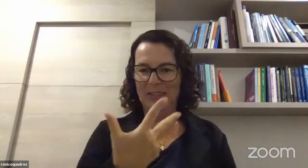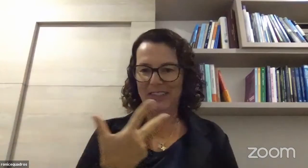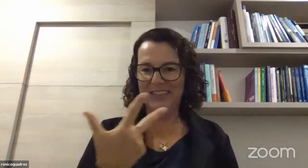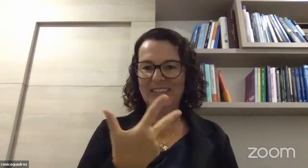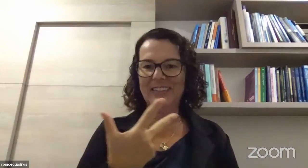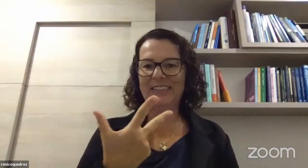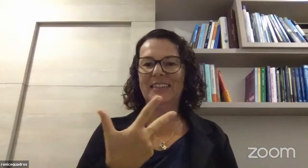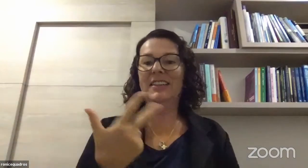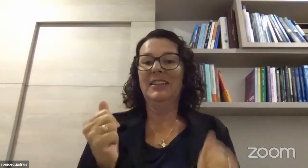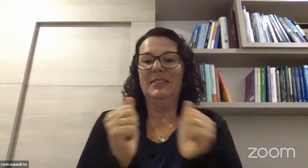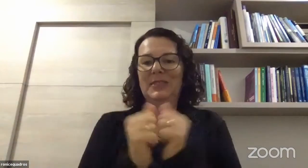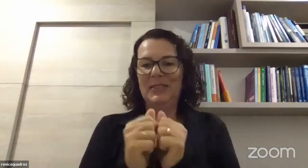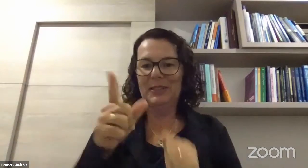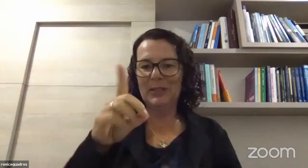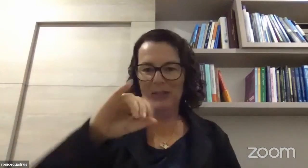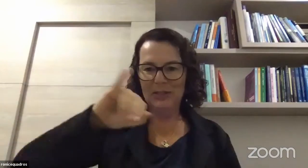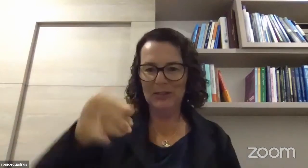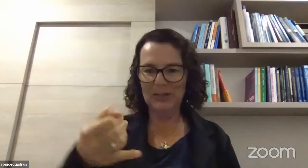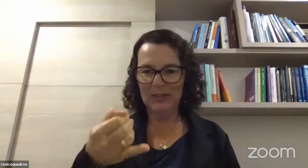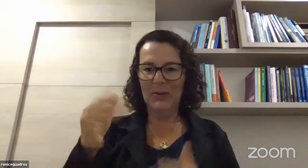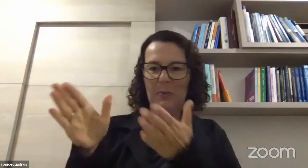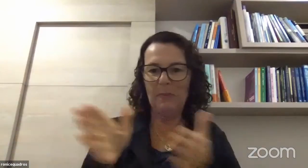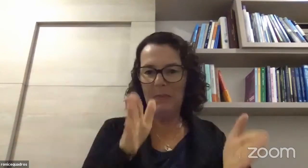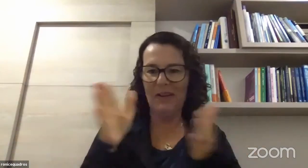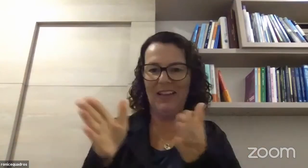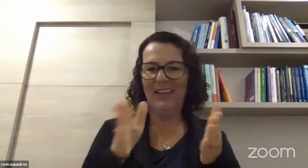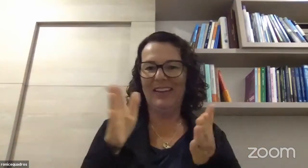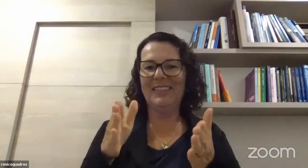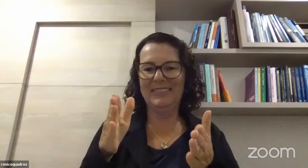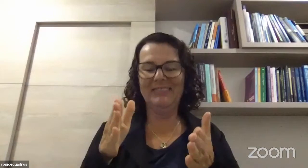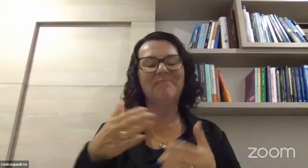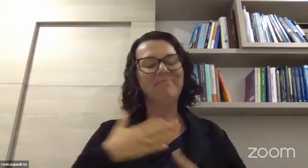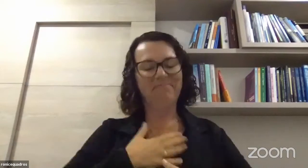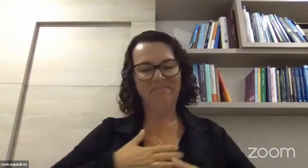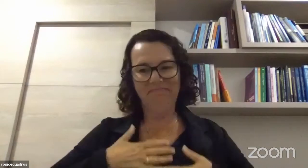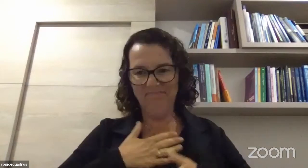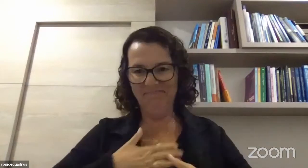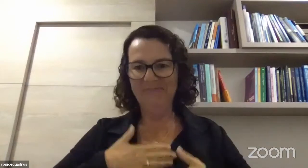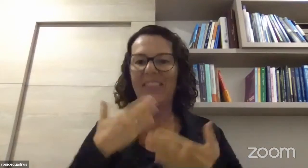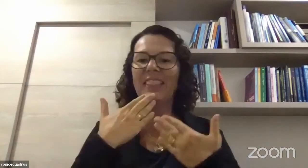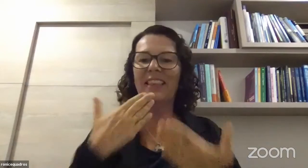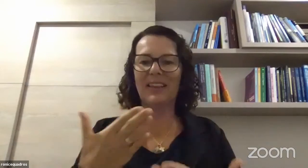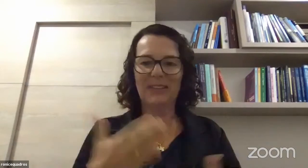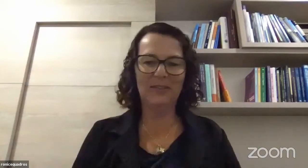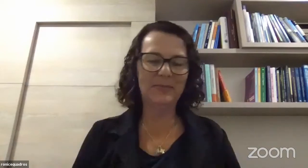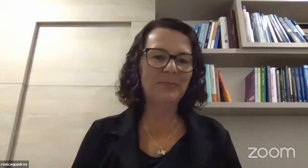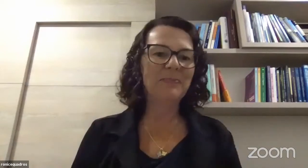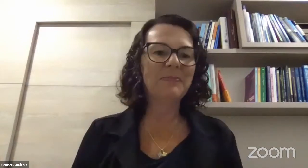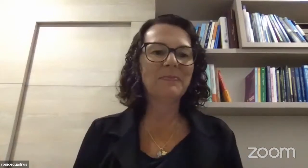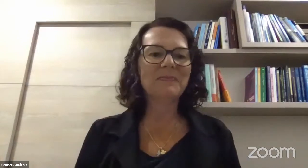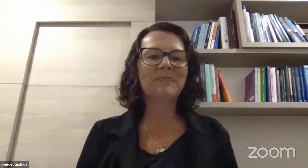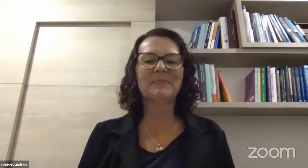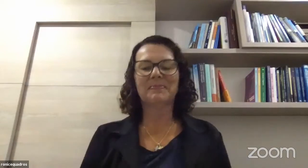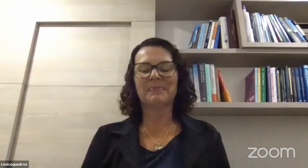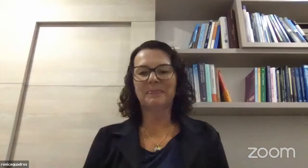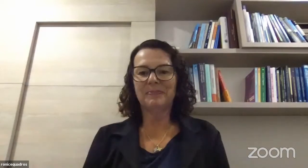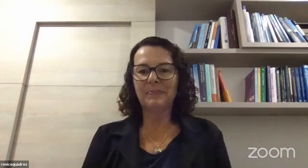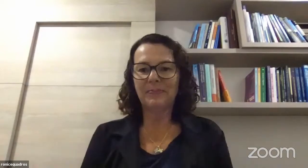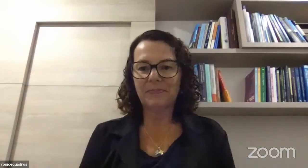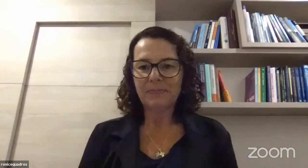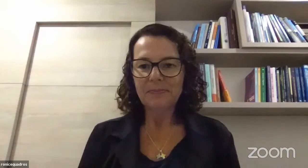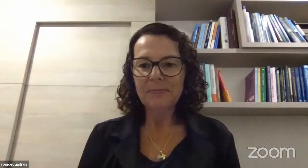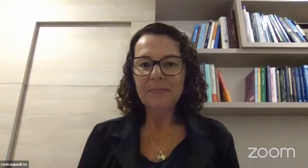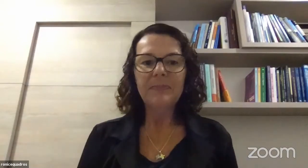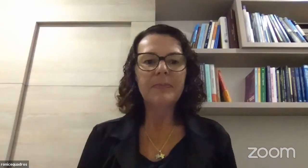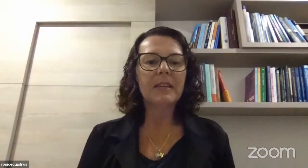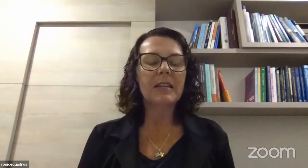I'm happy to be on this panel with the other researchers, and DJ has organized it, so thank you very